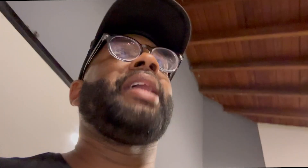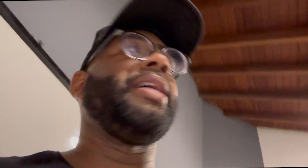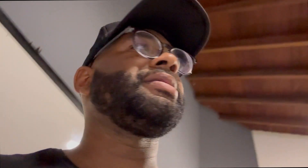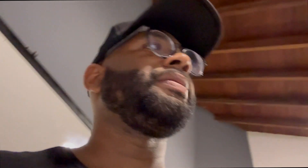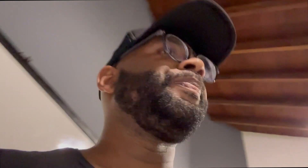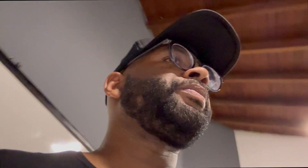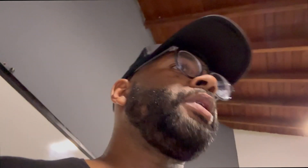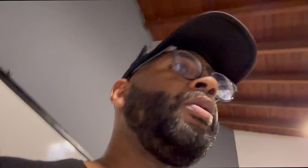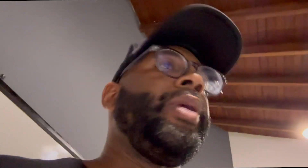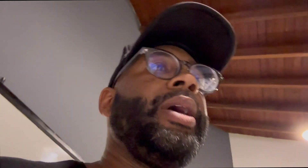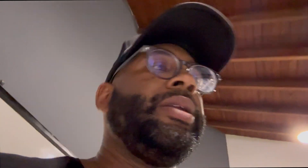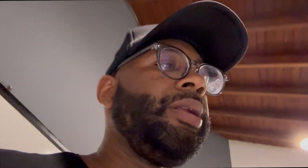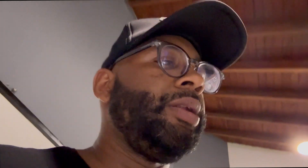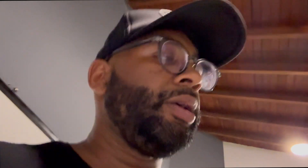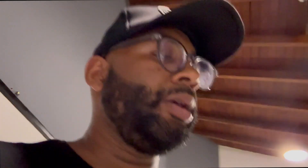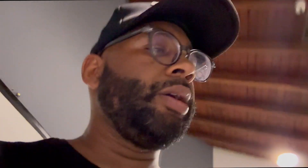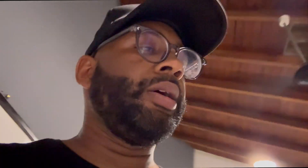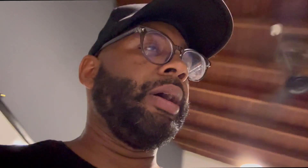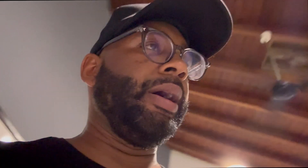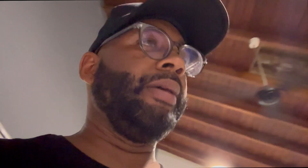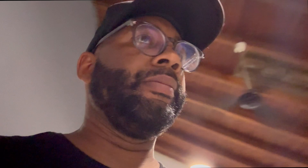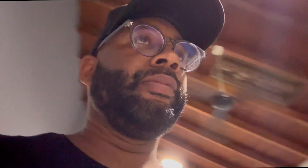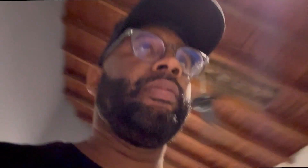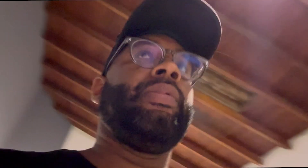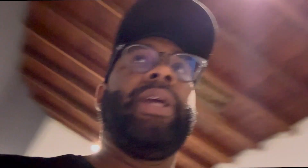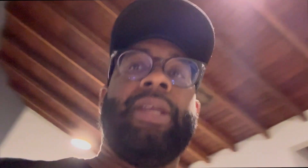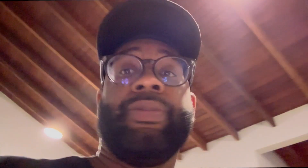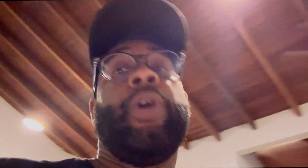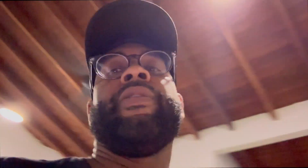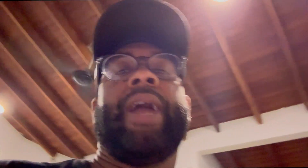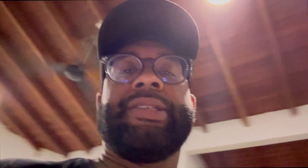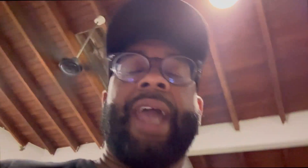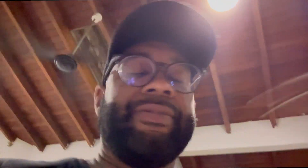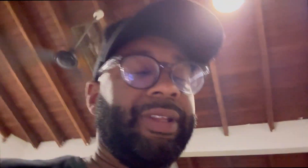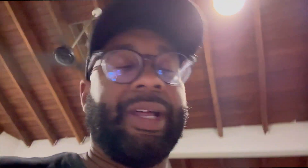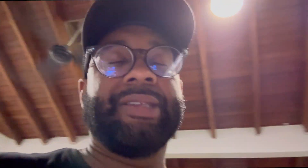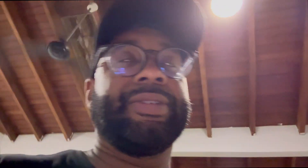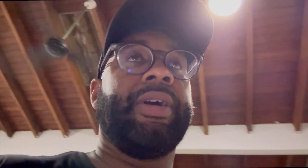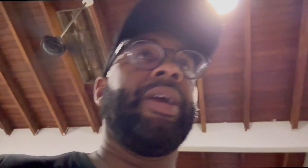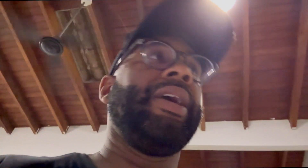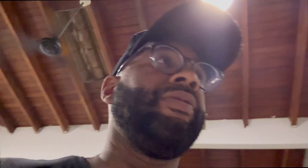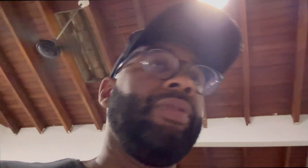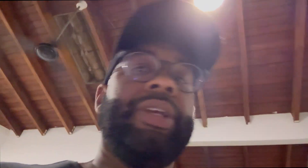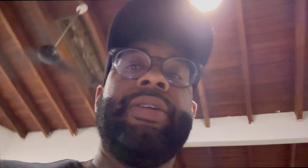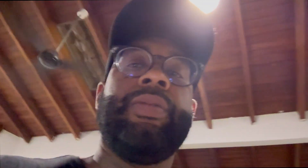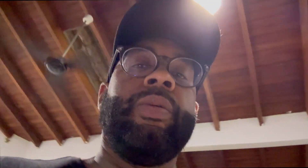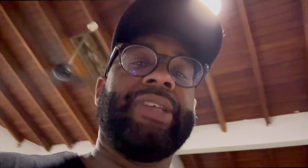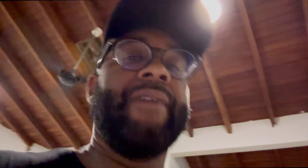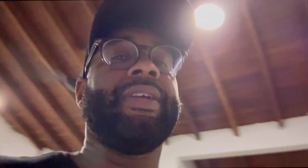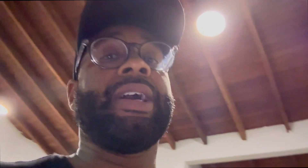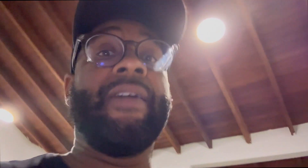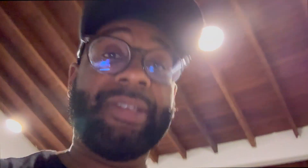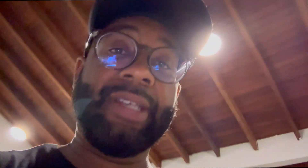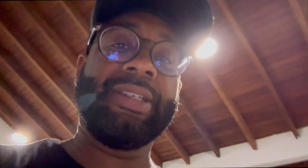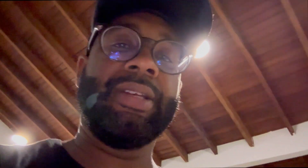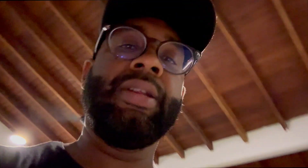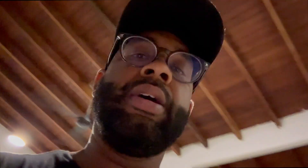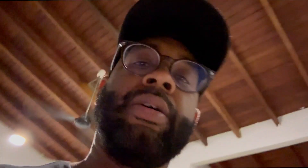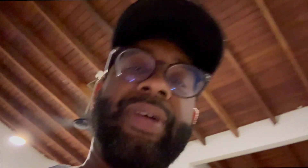class when it was over actually after the class. I'm sorry, and Rudy was having a conversation with